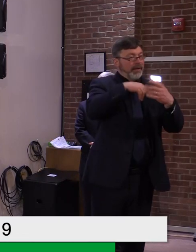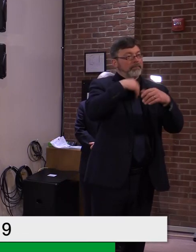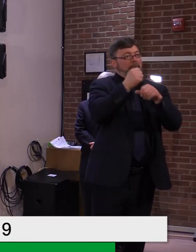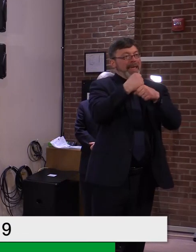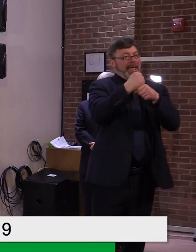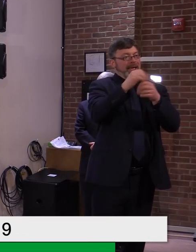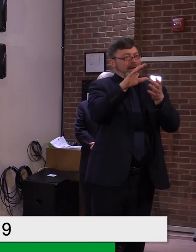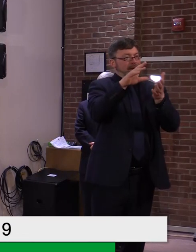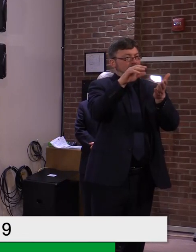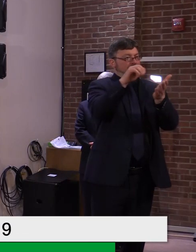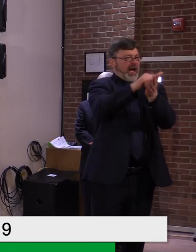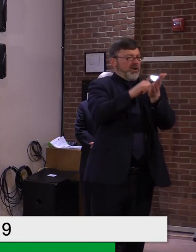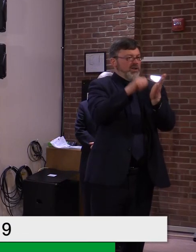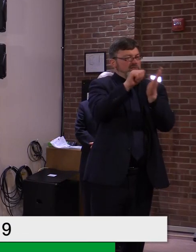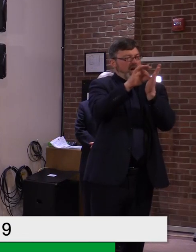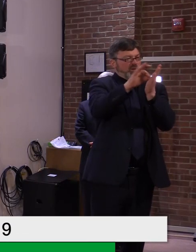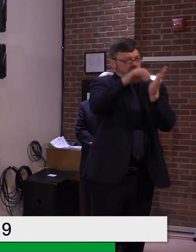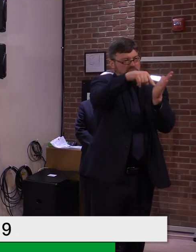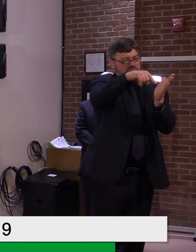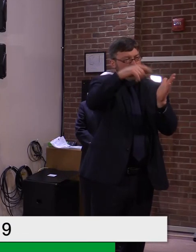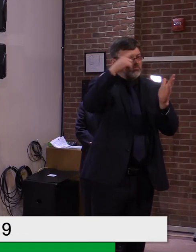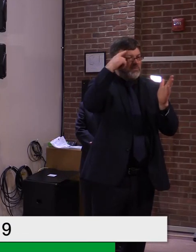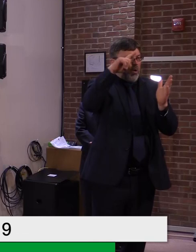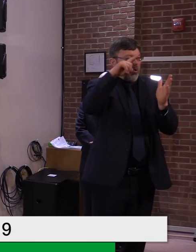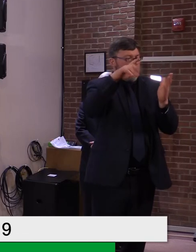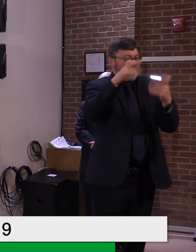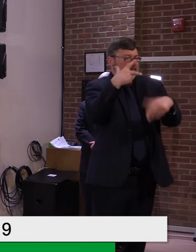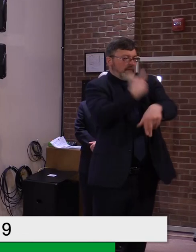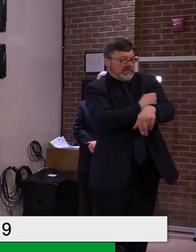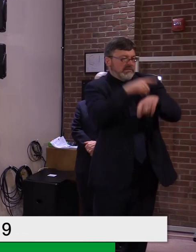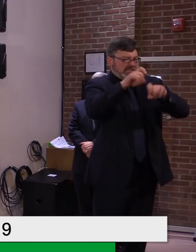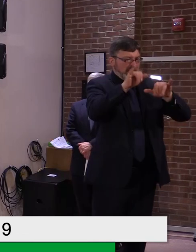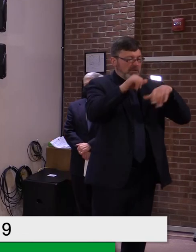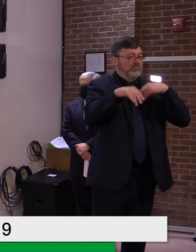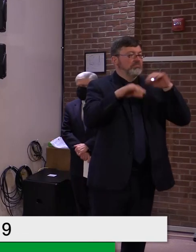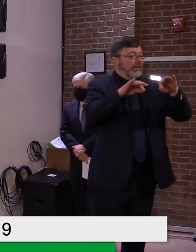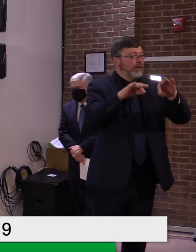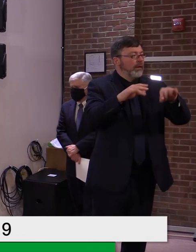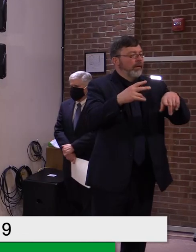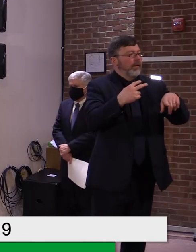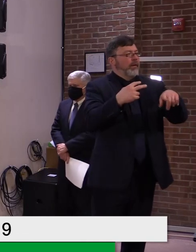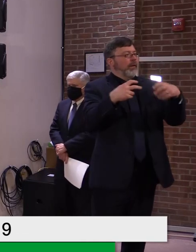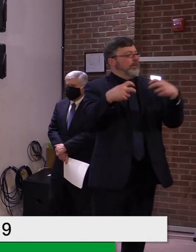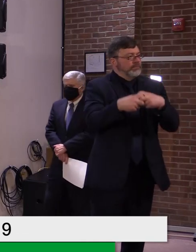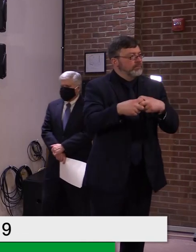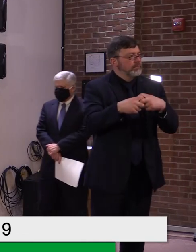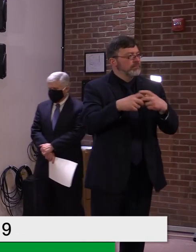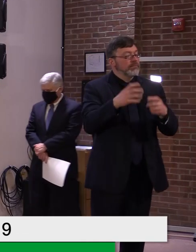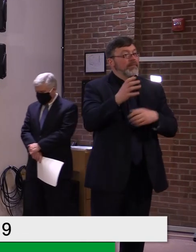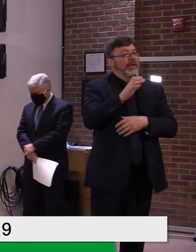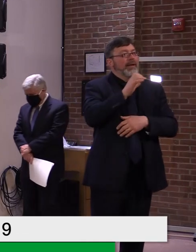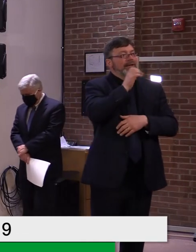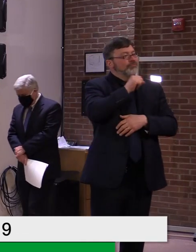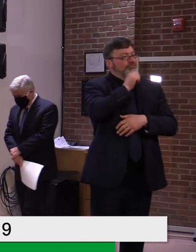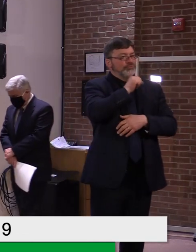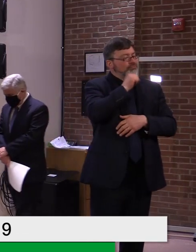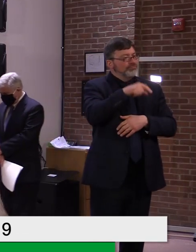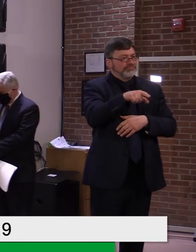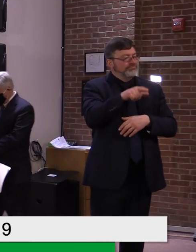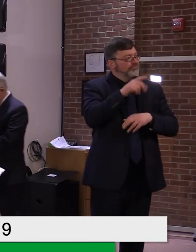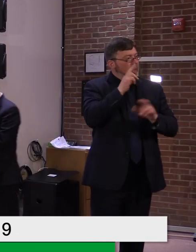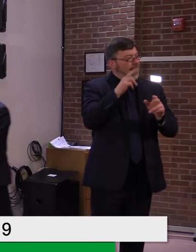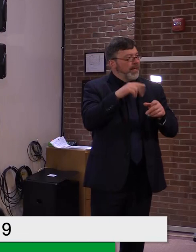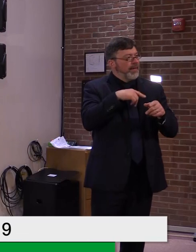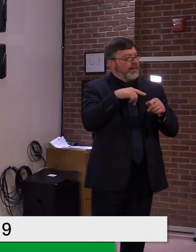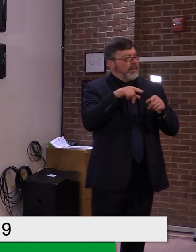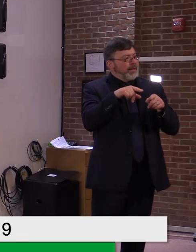schedule an appointment on the web and are not able to do so because the system doesn't recognize they've reached the age